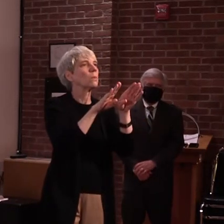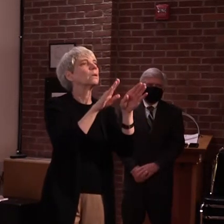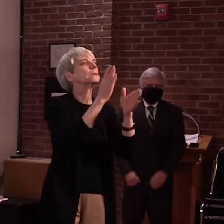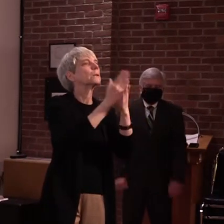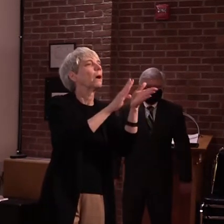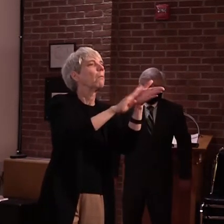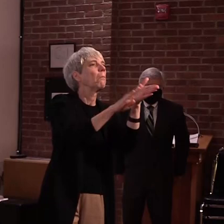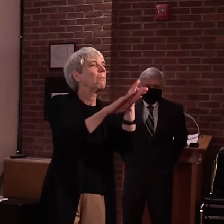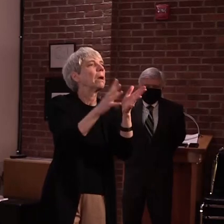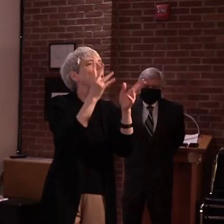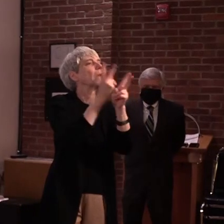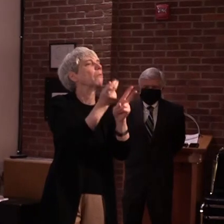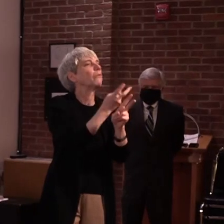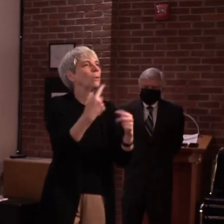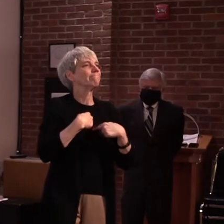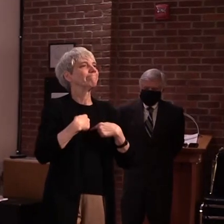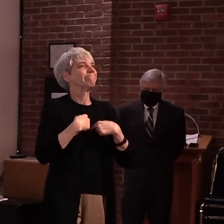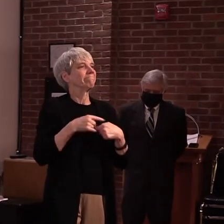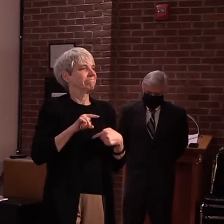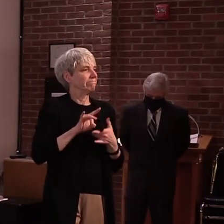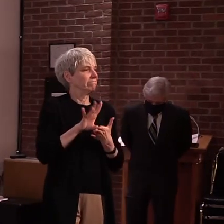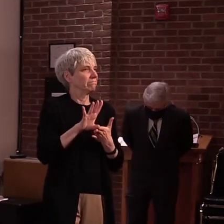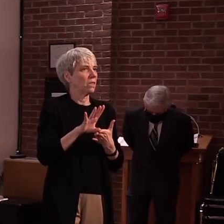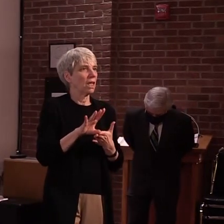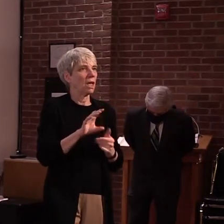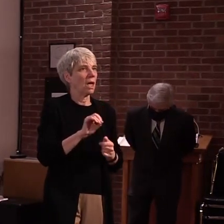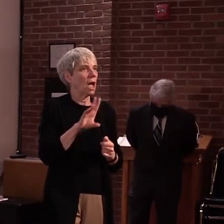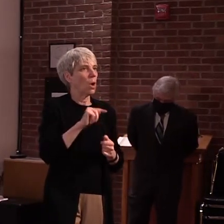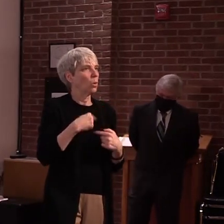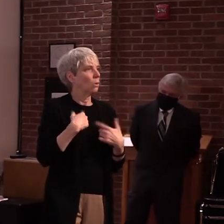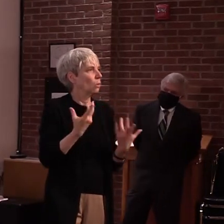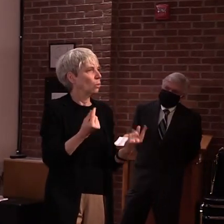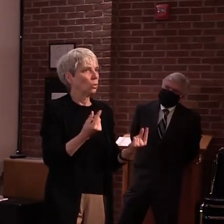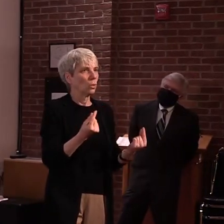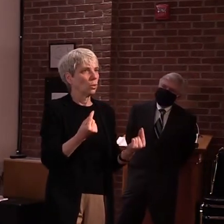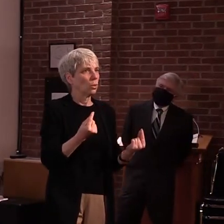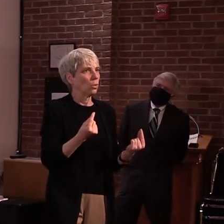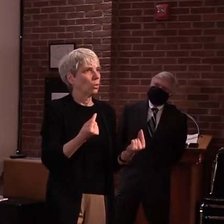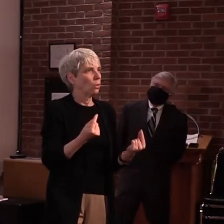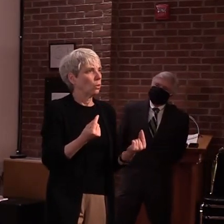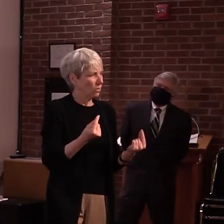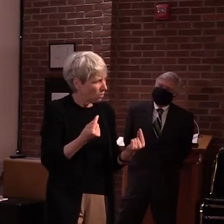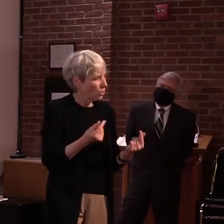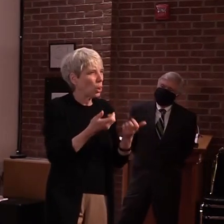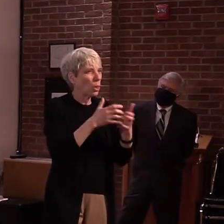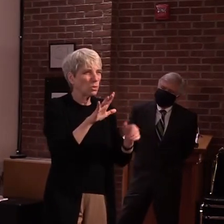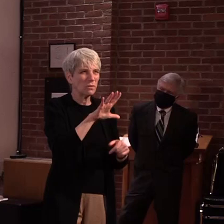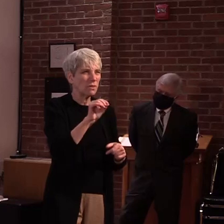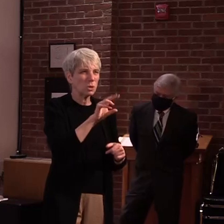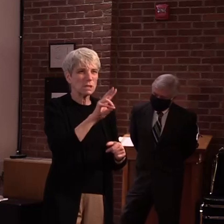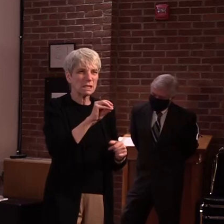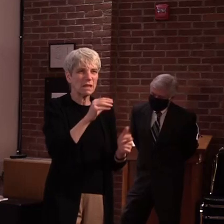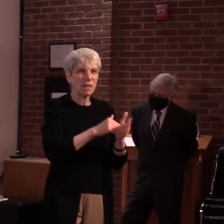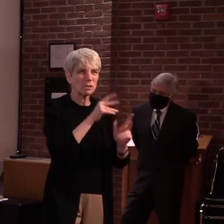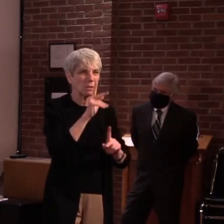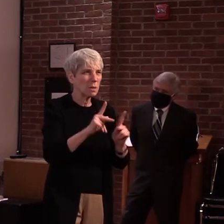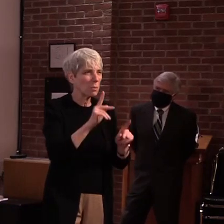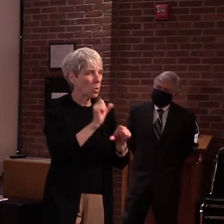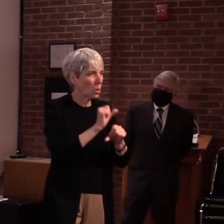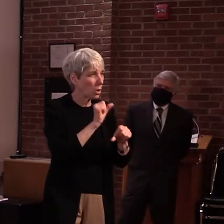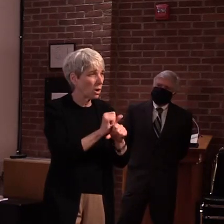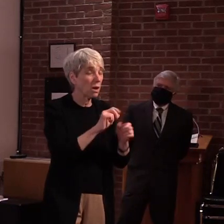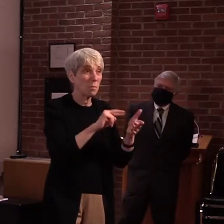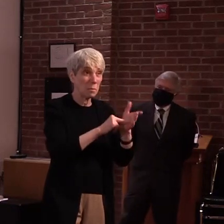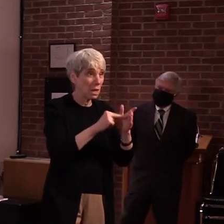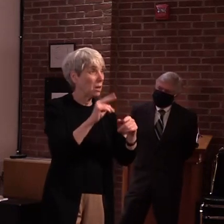to make sure that we preserve that, because if we don't, if those businesses fail, we're going to have, you